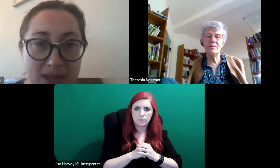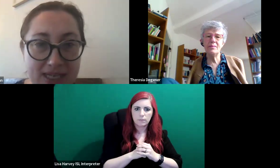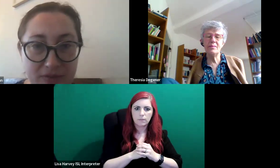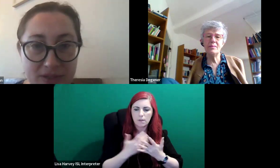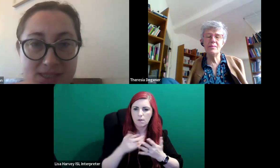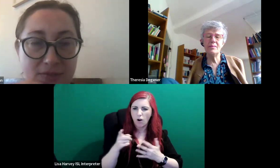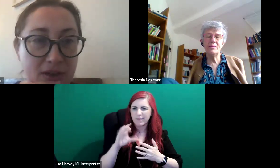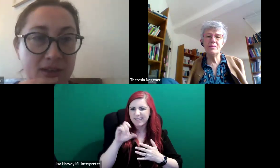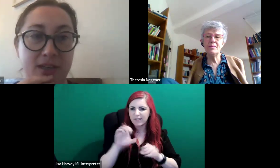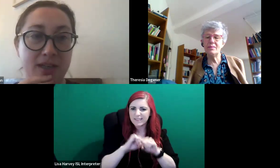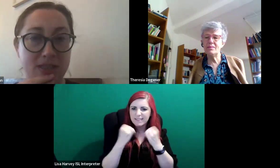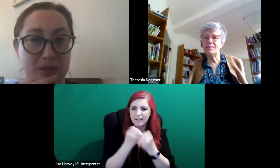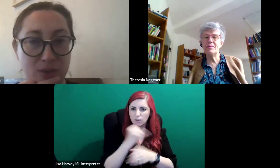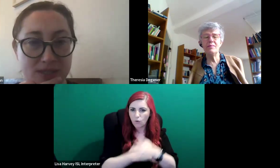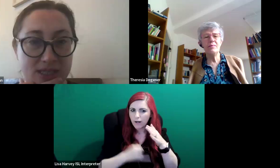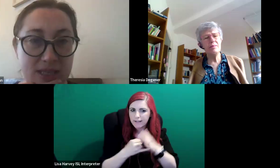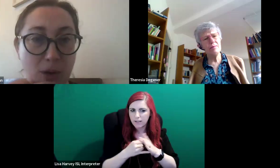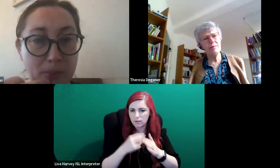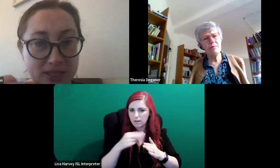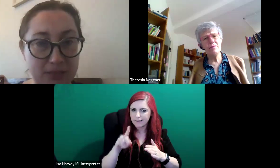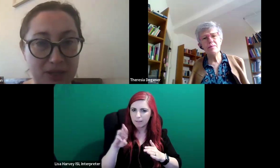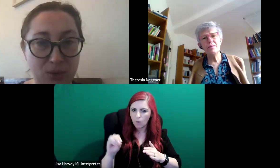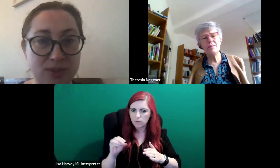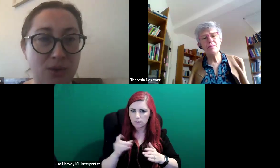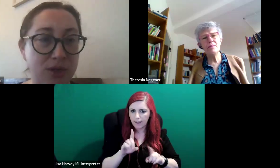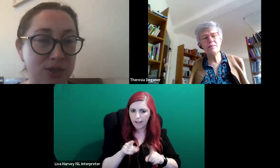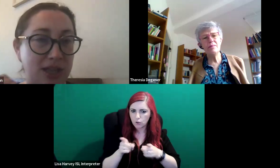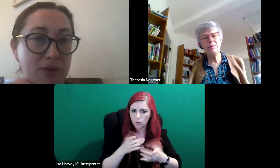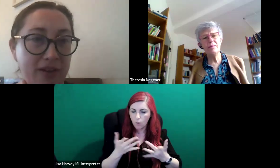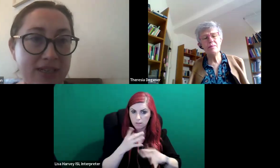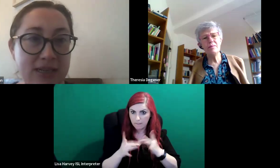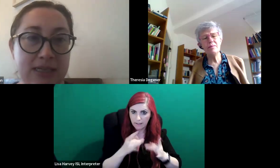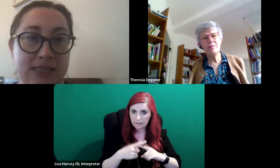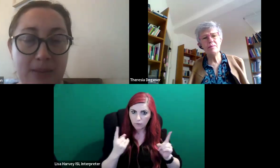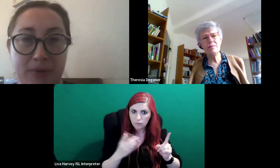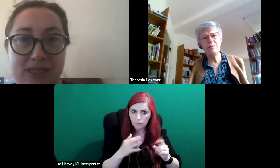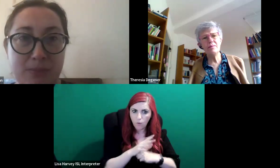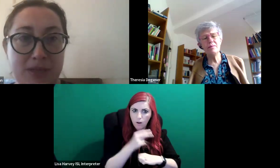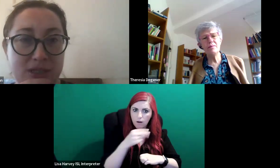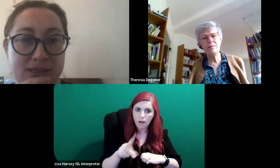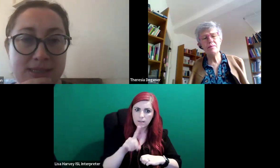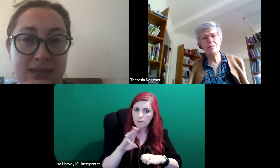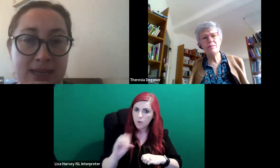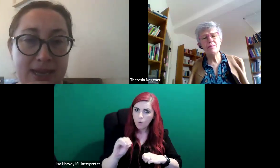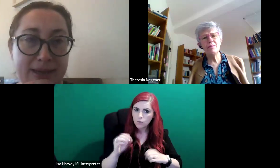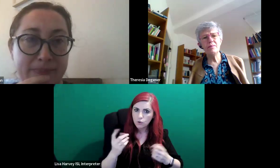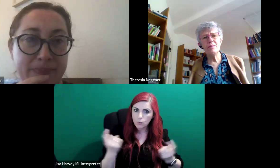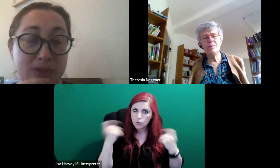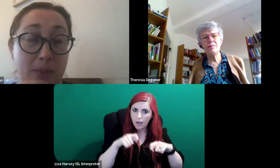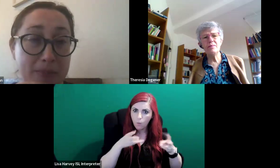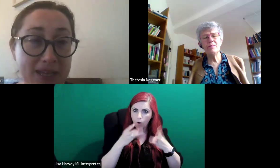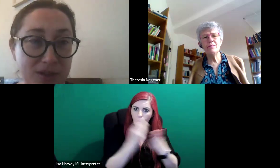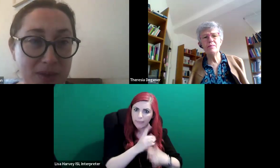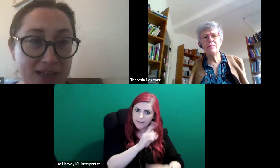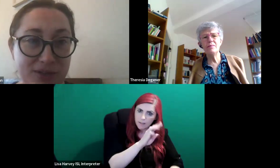society organizations play in the non-DPOs to team up with DPOs, or should they provide separate submissions?